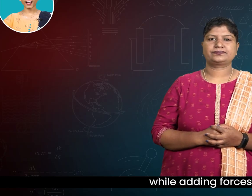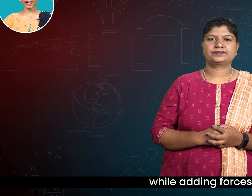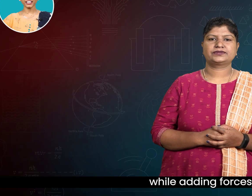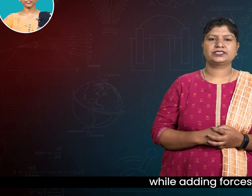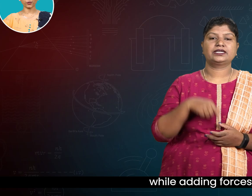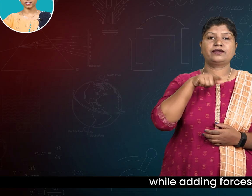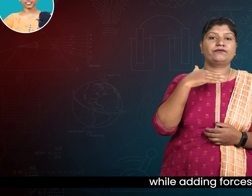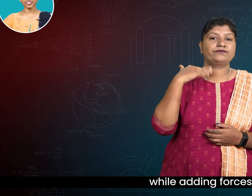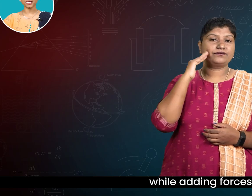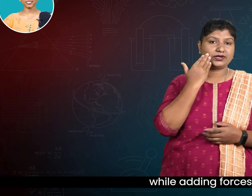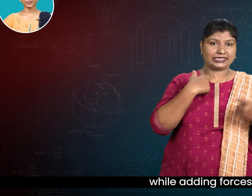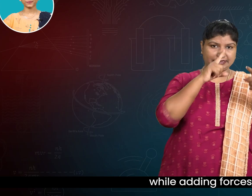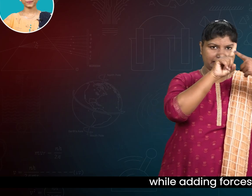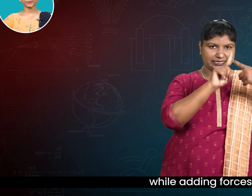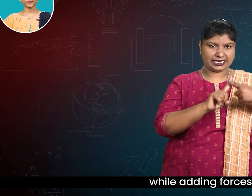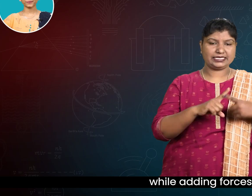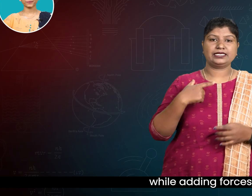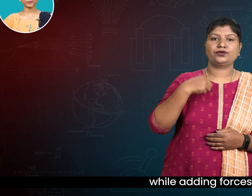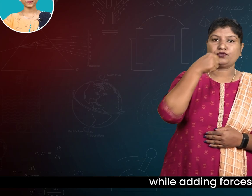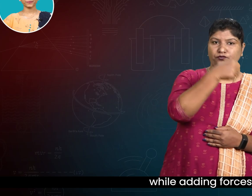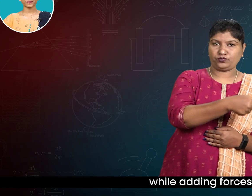While adding forces,